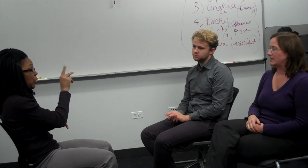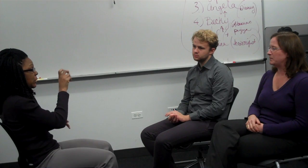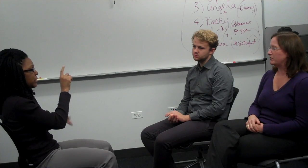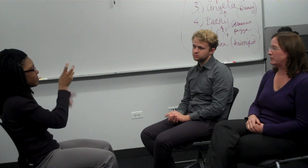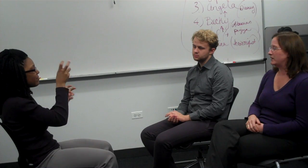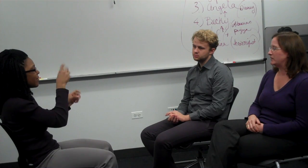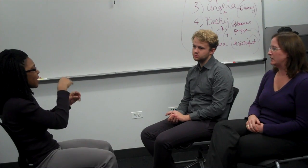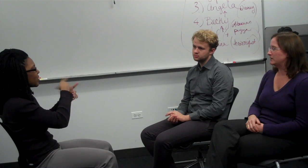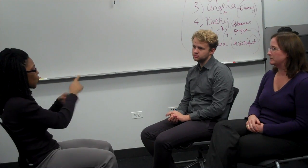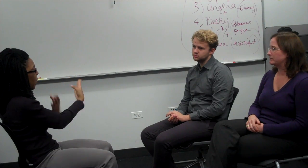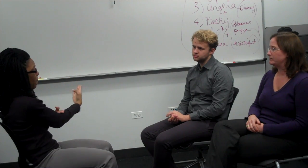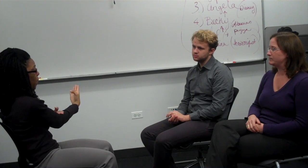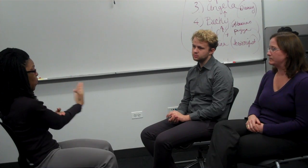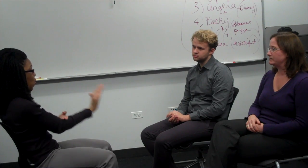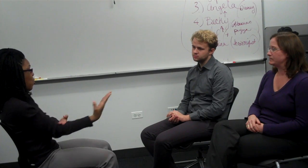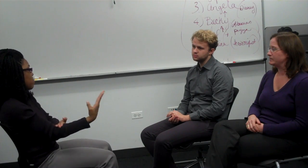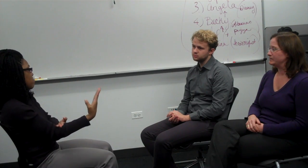I prefer evening.